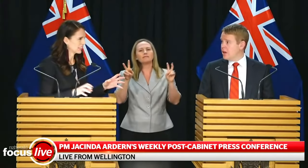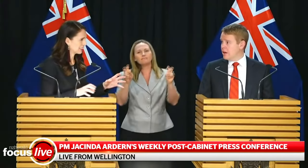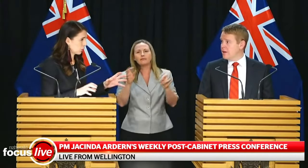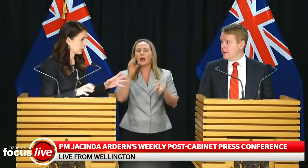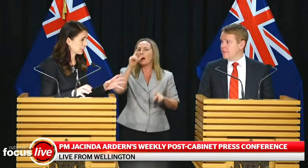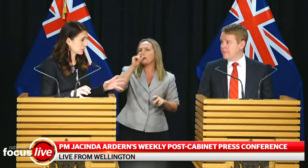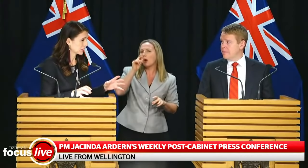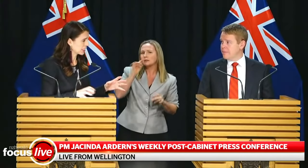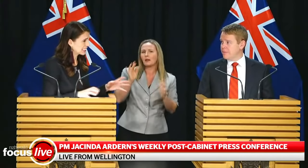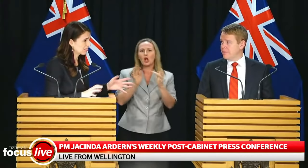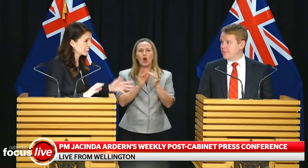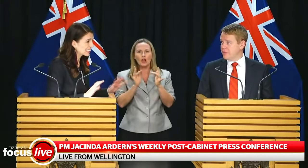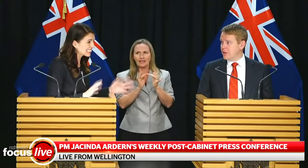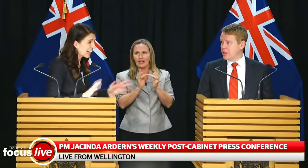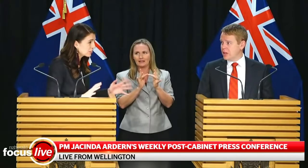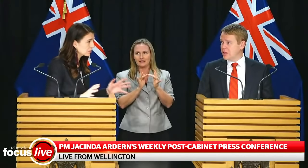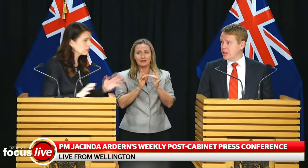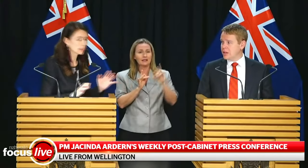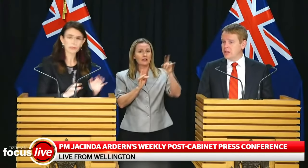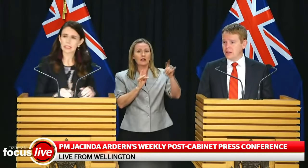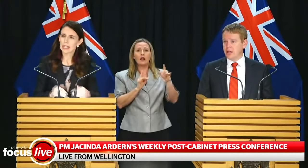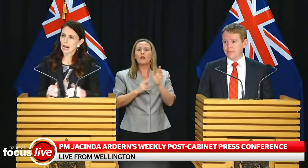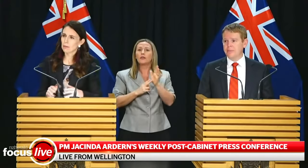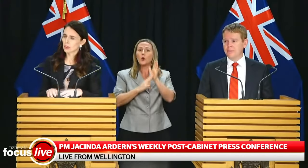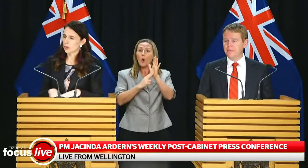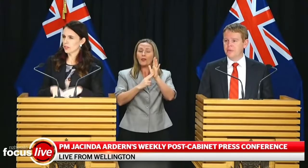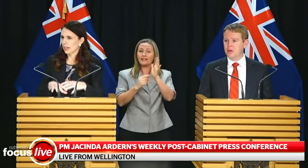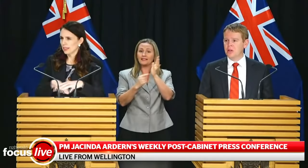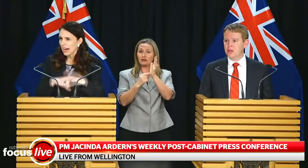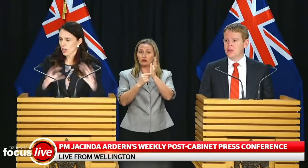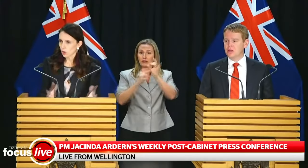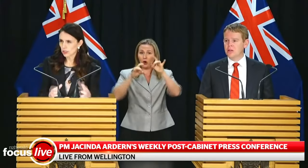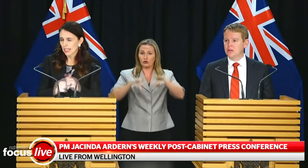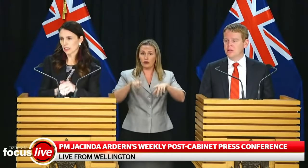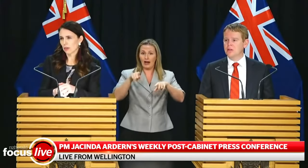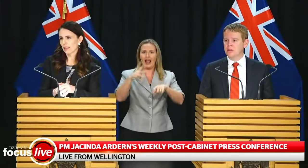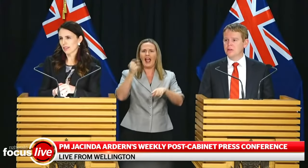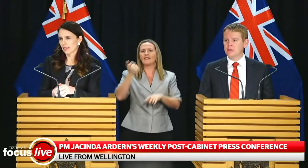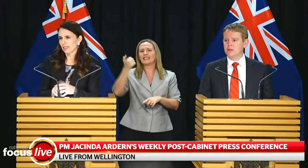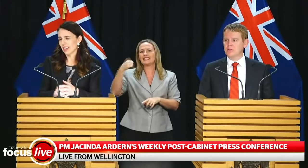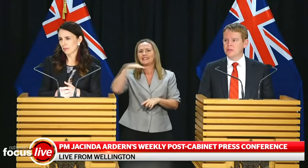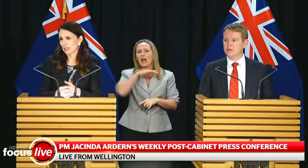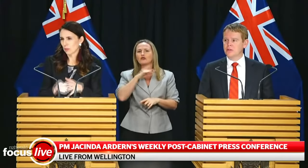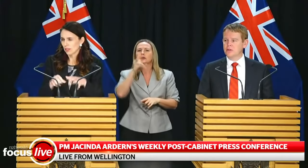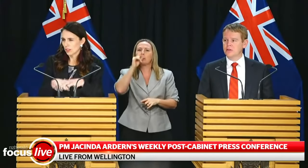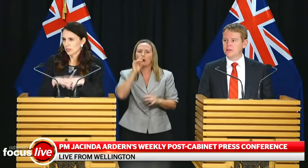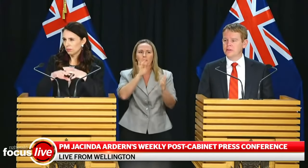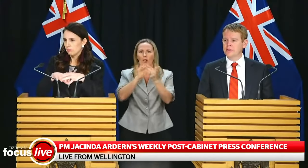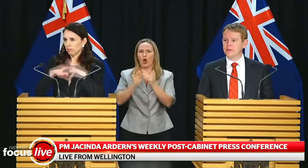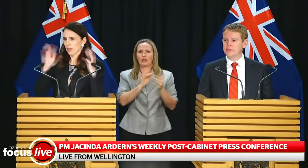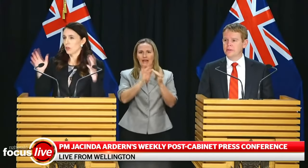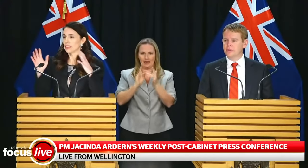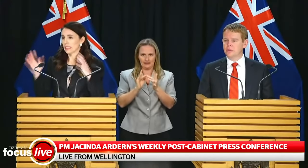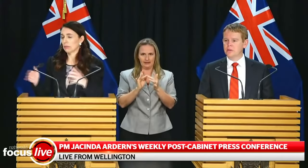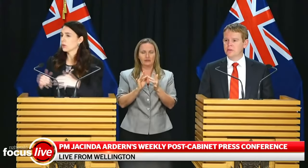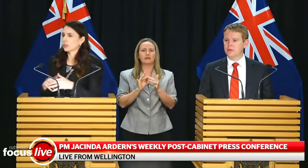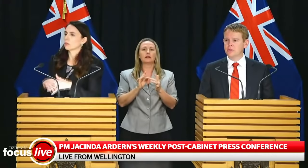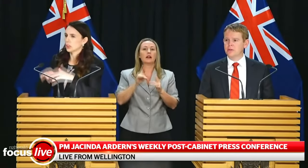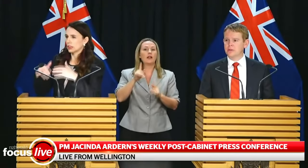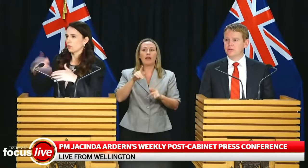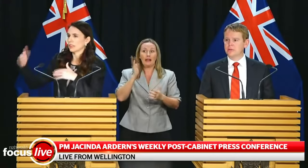these Northern Territories identified 600 of them. Yeah. So they are contacts rather than someone who is